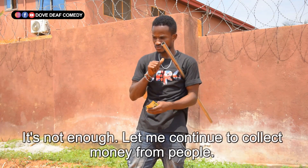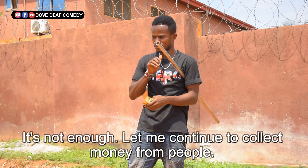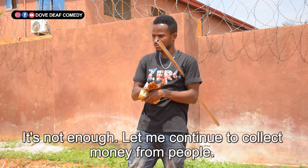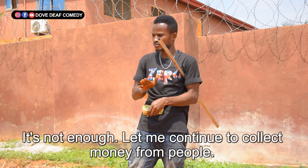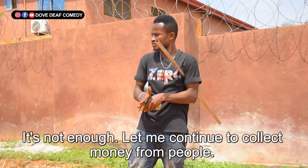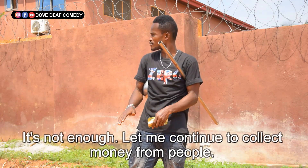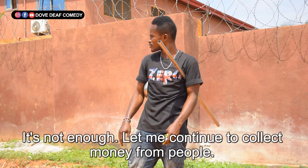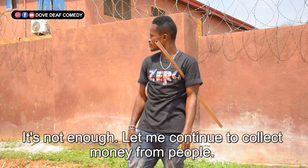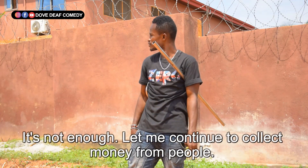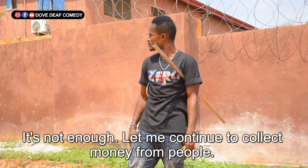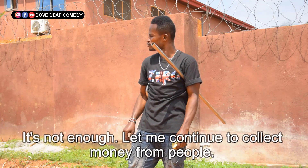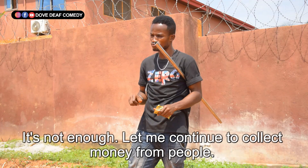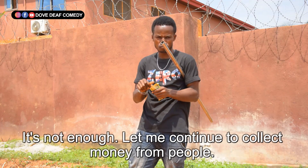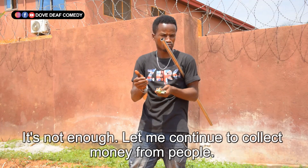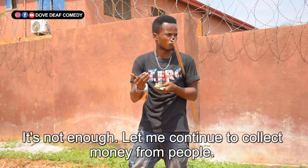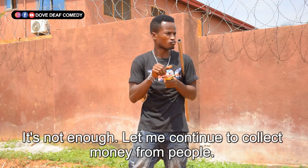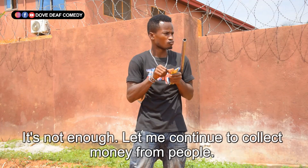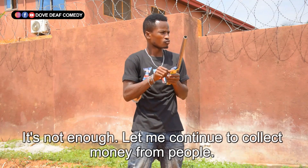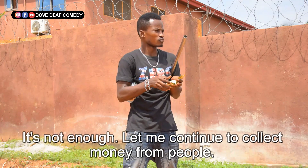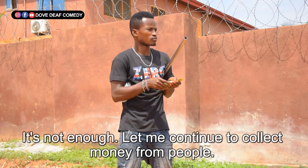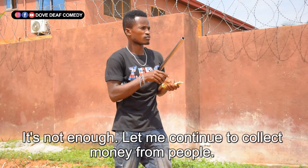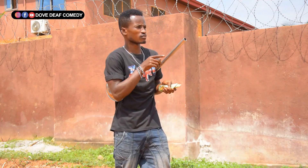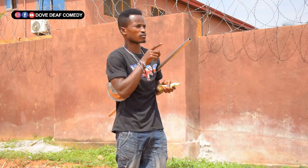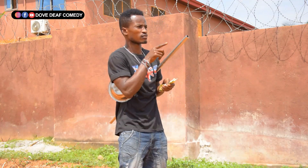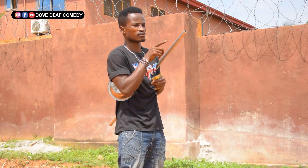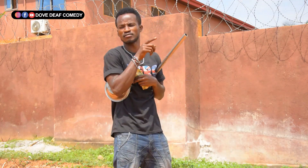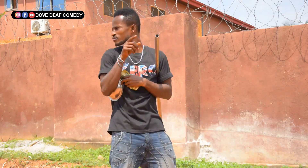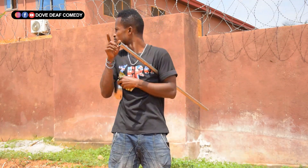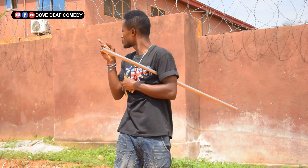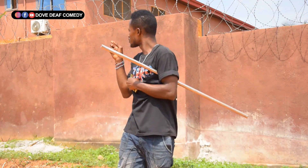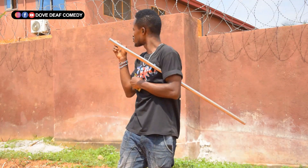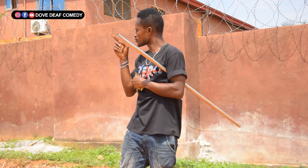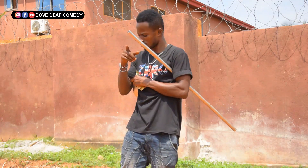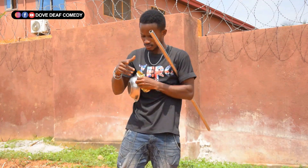It's not enough. Let me continue to collect money from people.